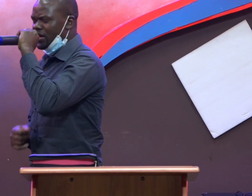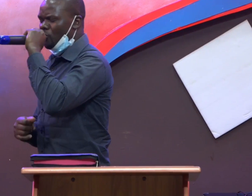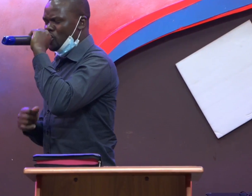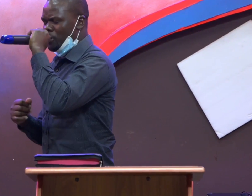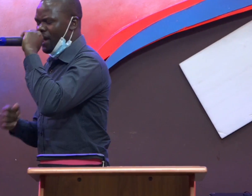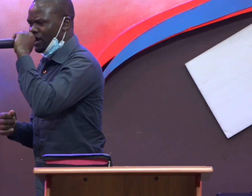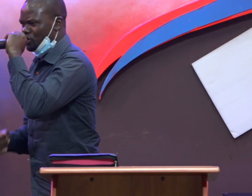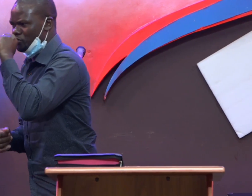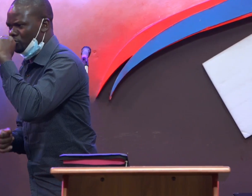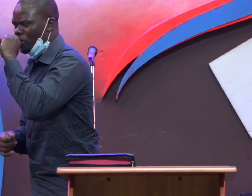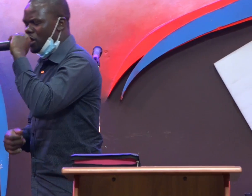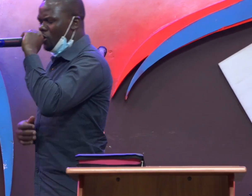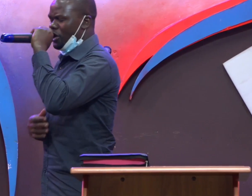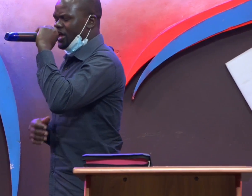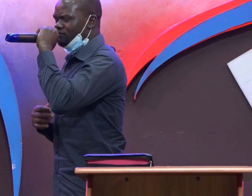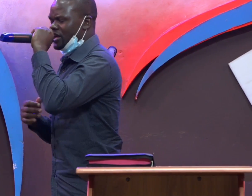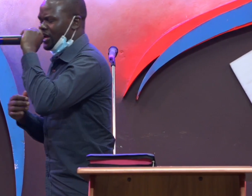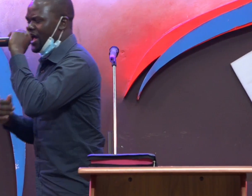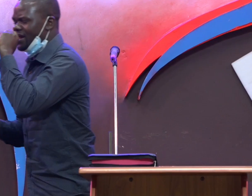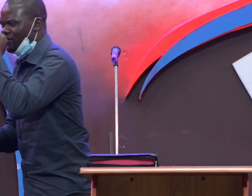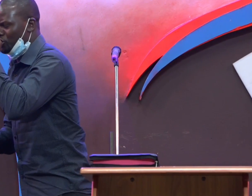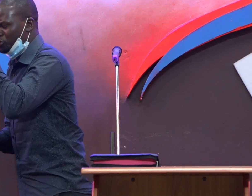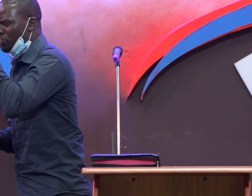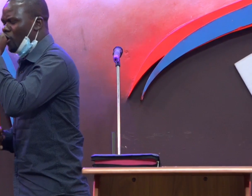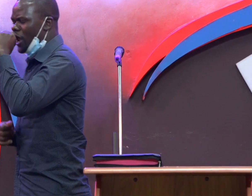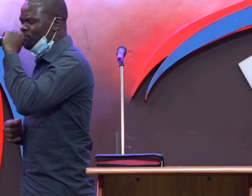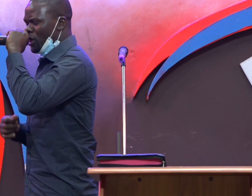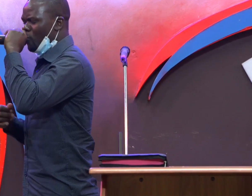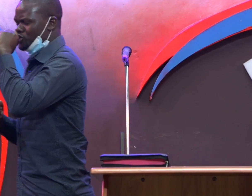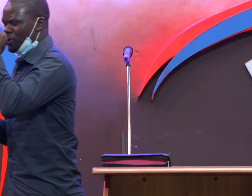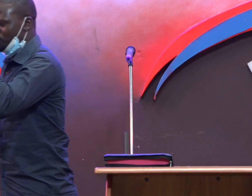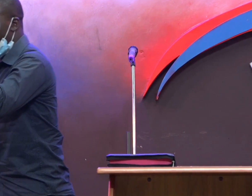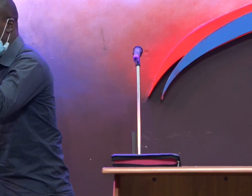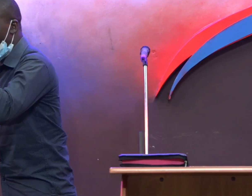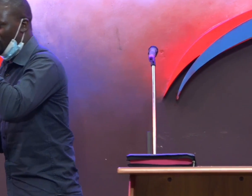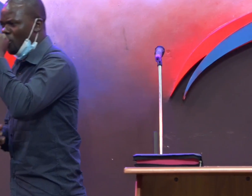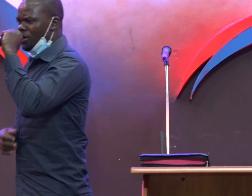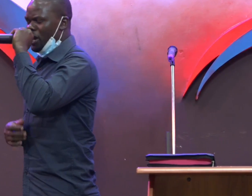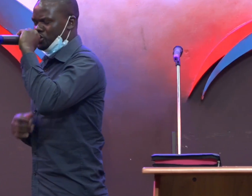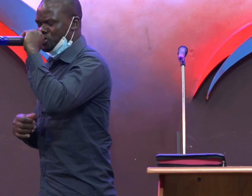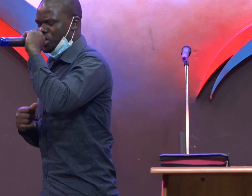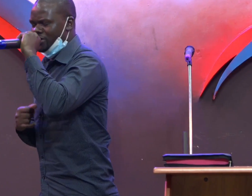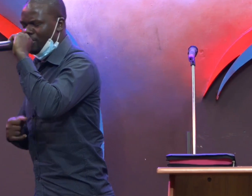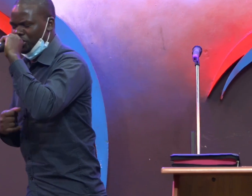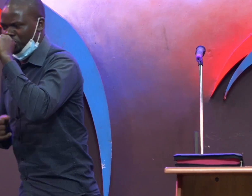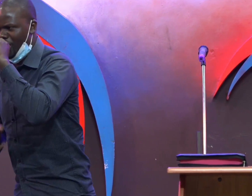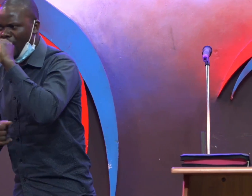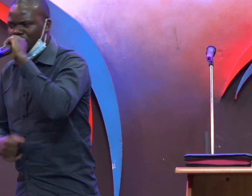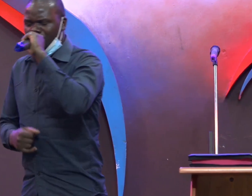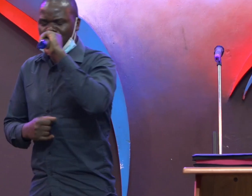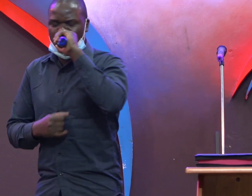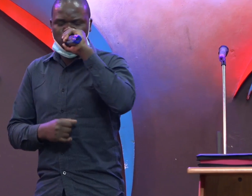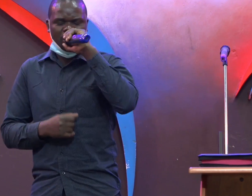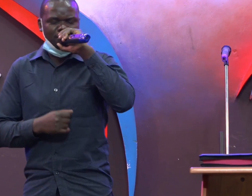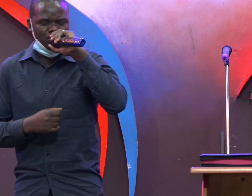worshiper, that I worship, heavenly King of glory. When they have declared, heavenly King of glory, a worship service, heavenly Lord, may you charge my inner